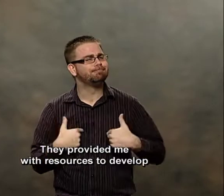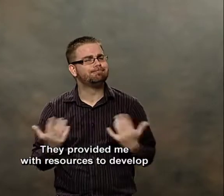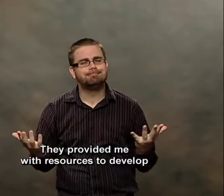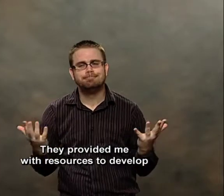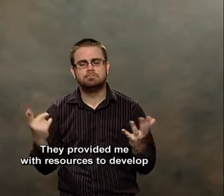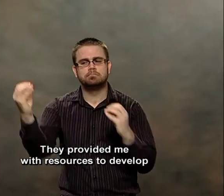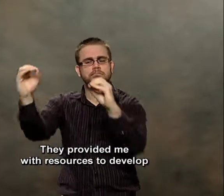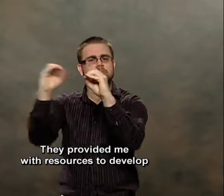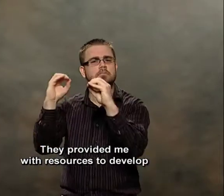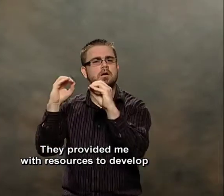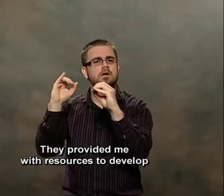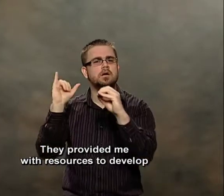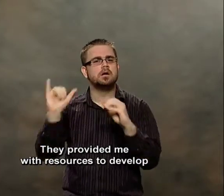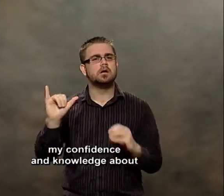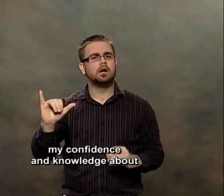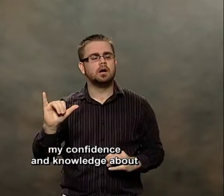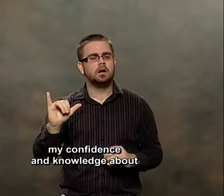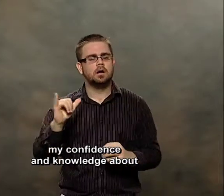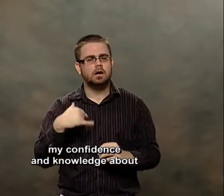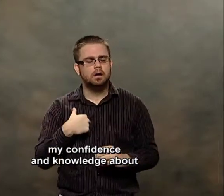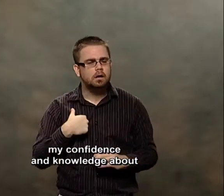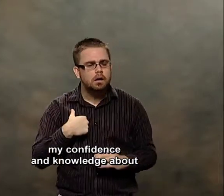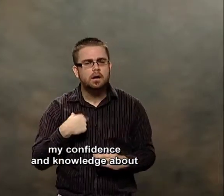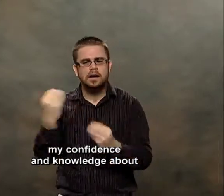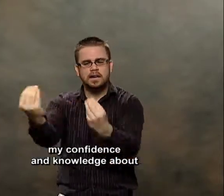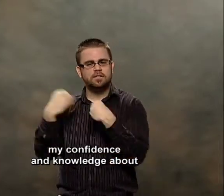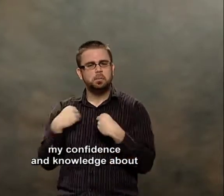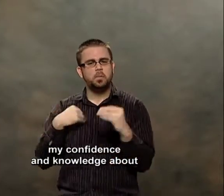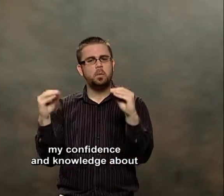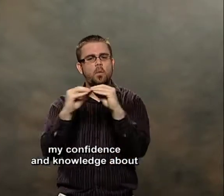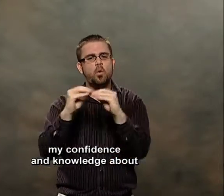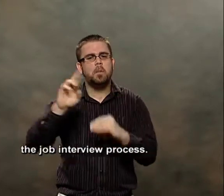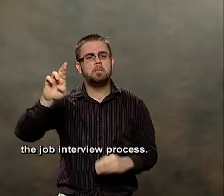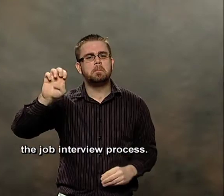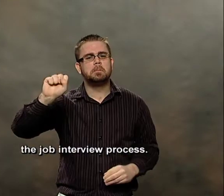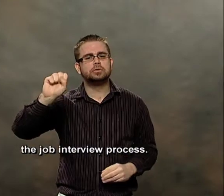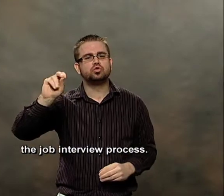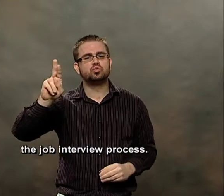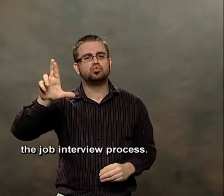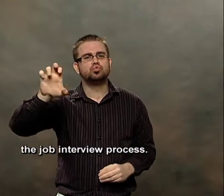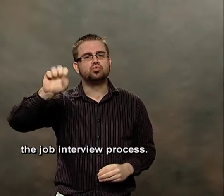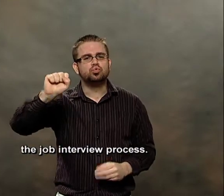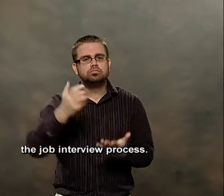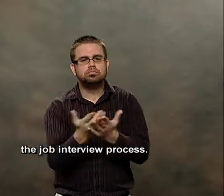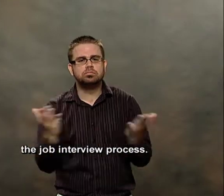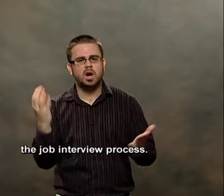with resources to develop my confidence and knowledge about the job interview process.